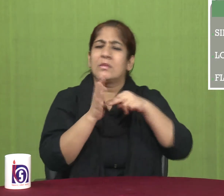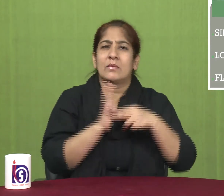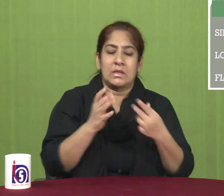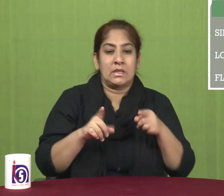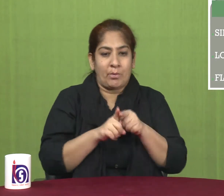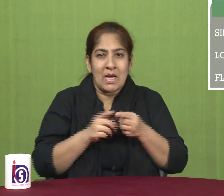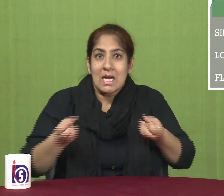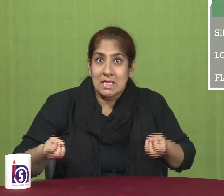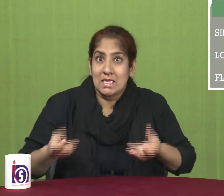simple plan.